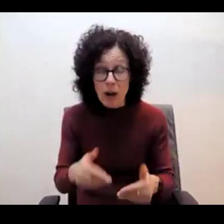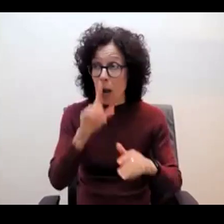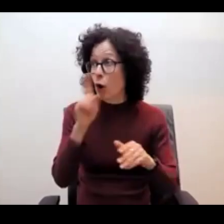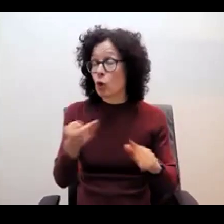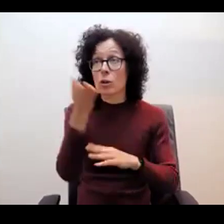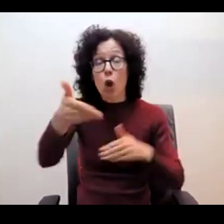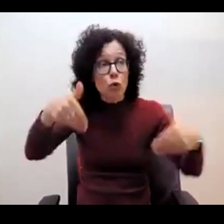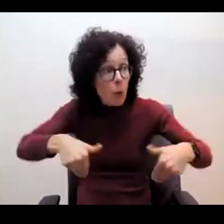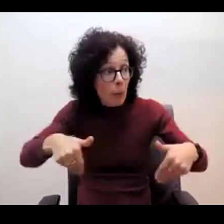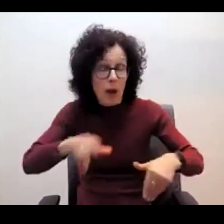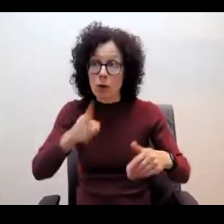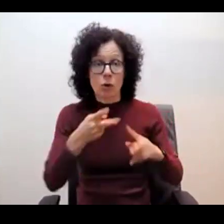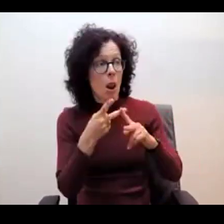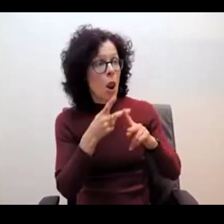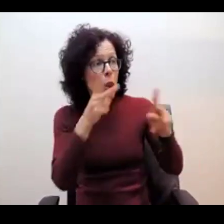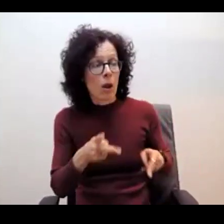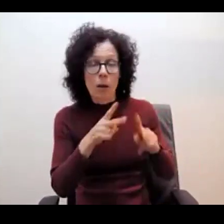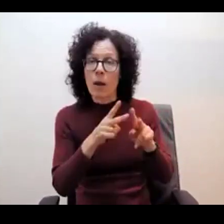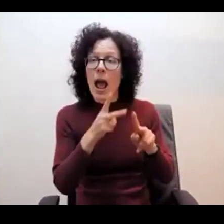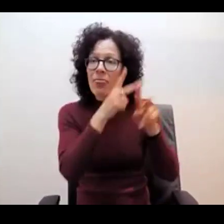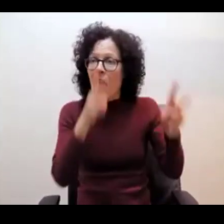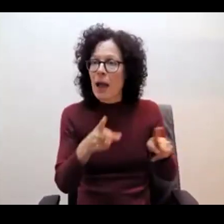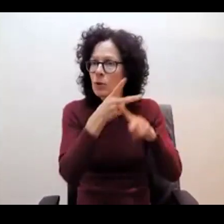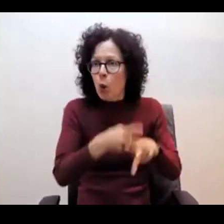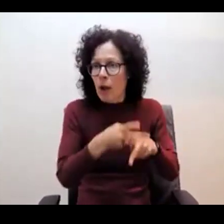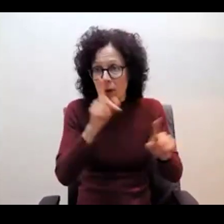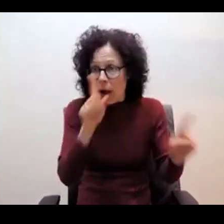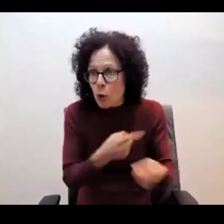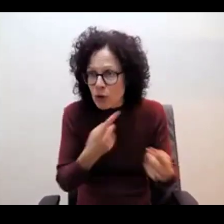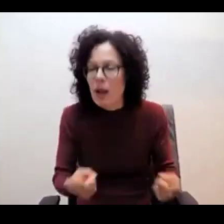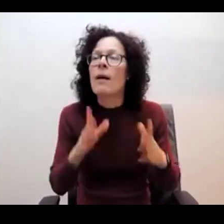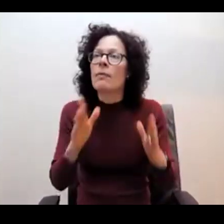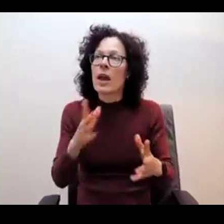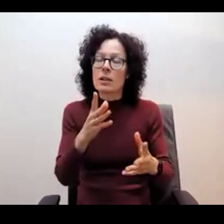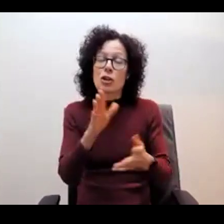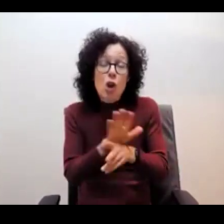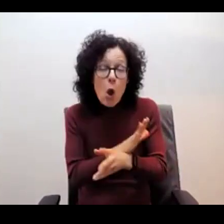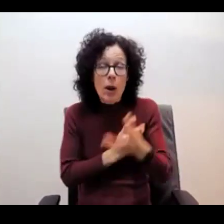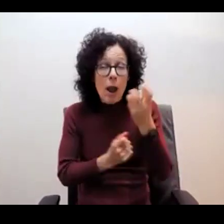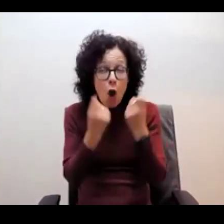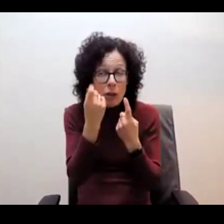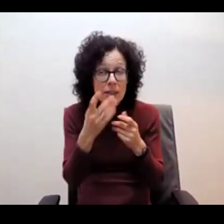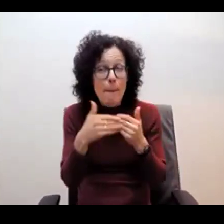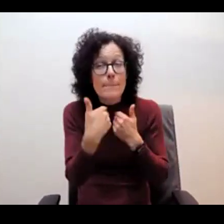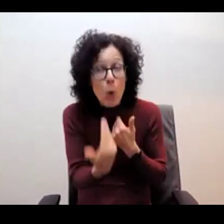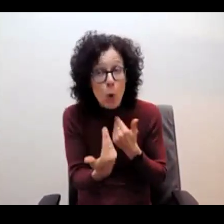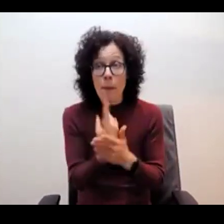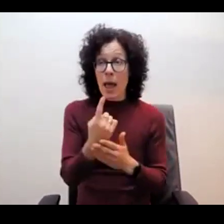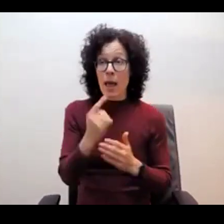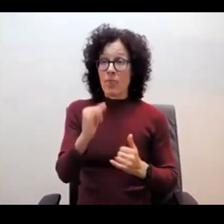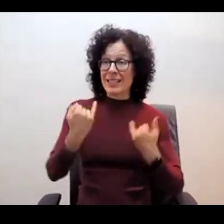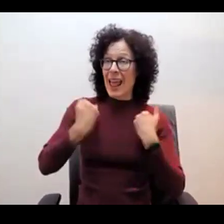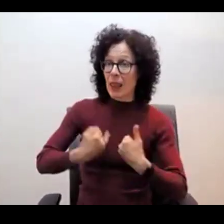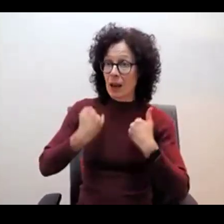do my housekeeping. And then slowly, by understanding more about this condition and how actually, even in the NHS,